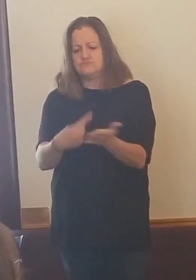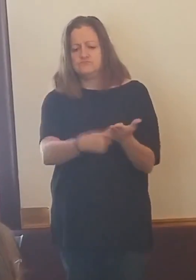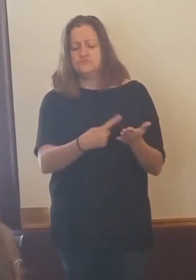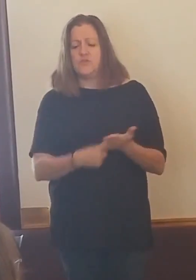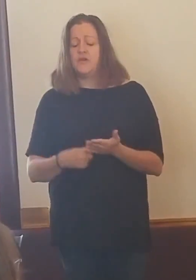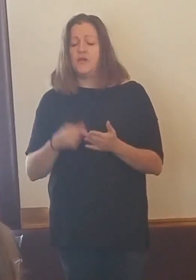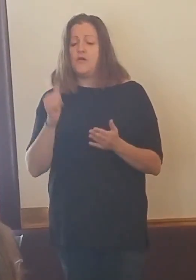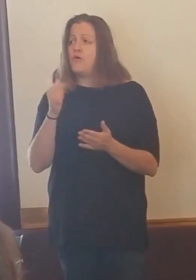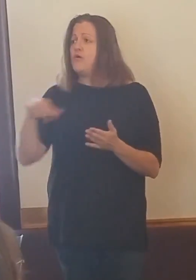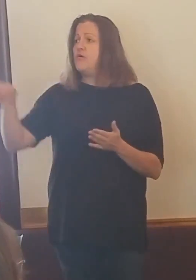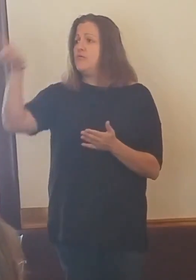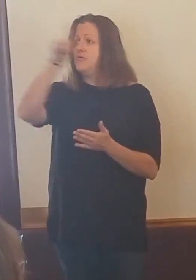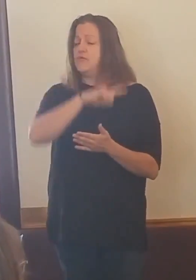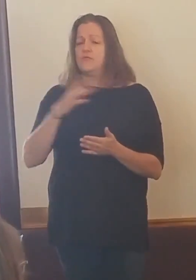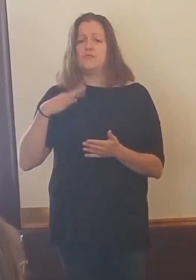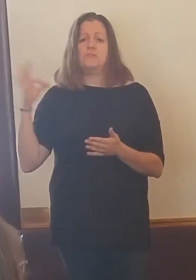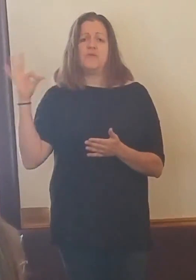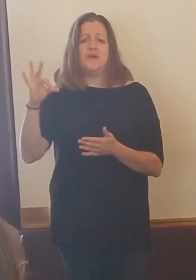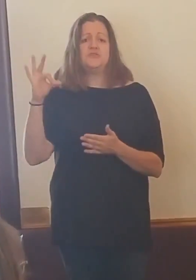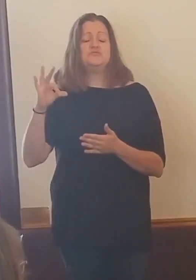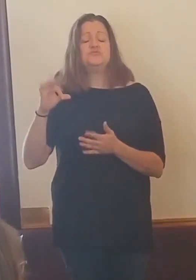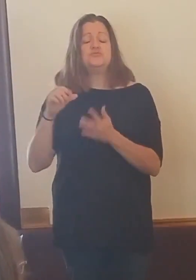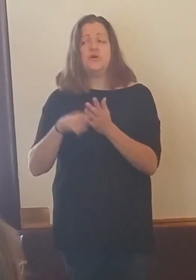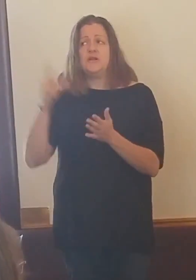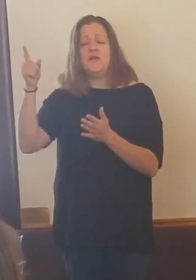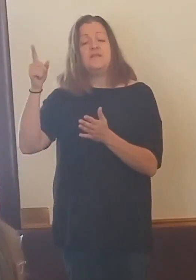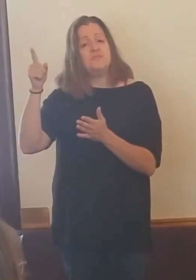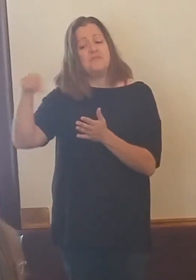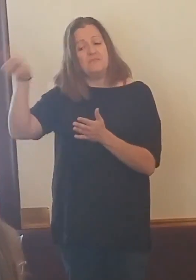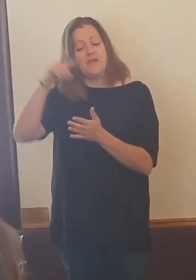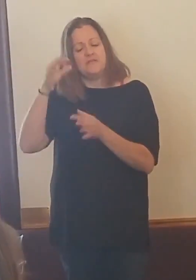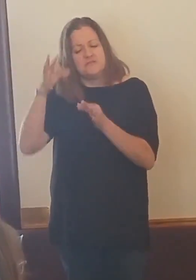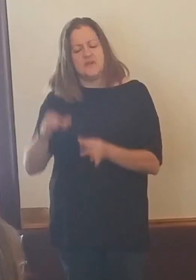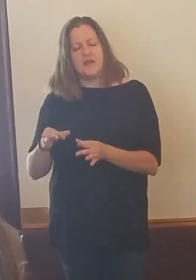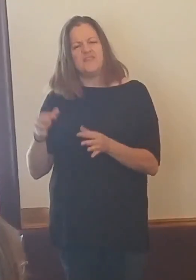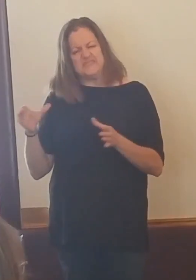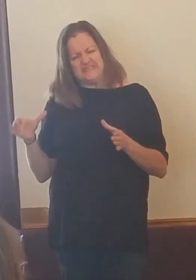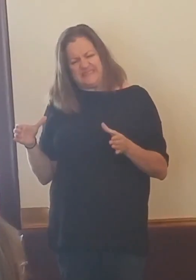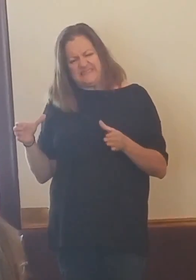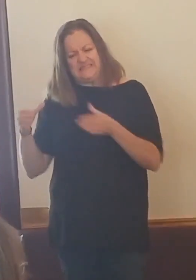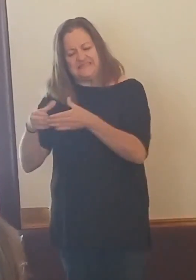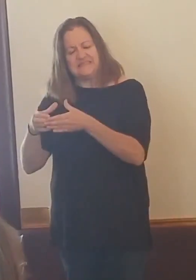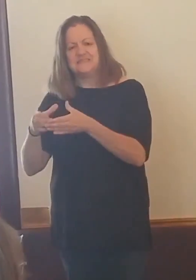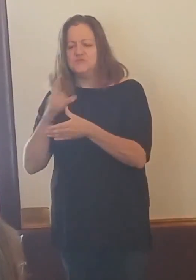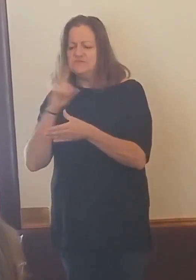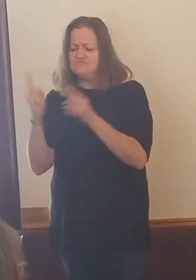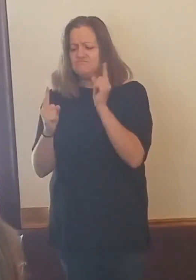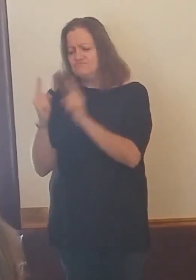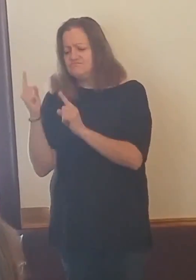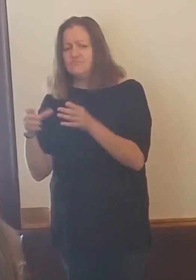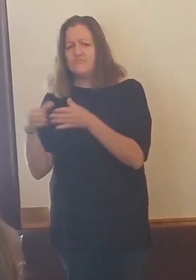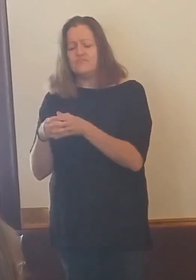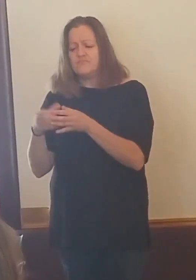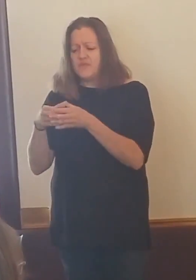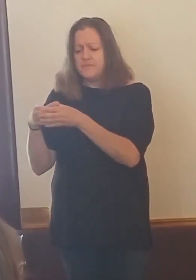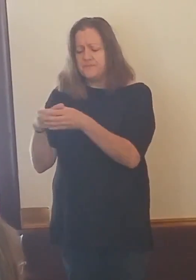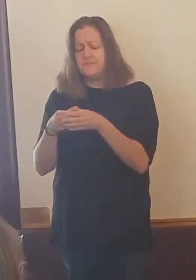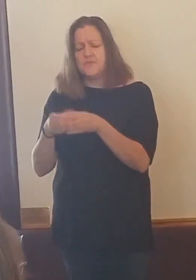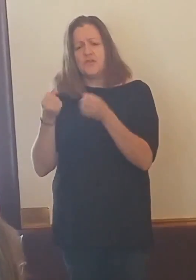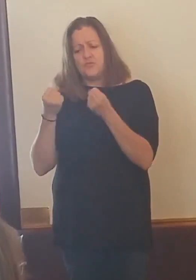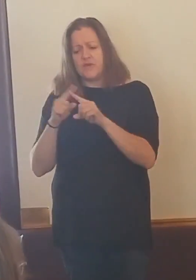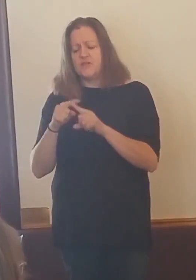pastors of all of the other congregations somewhat came together for once. We came together in unity to see